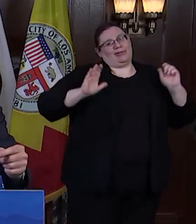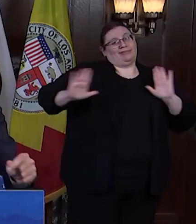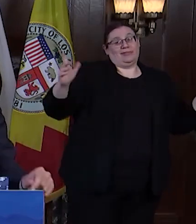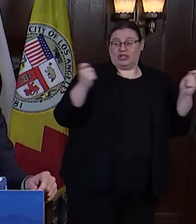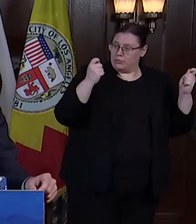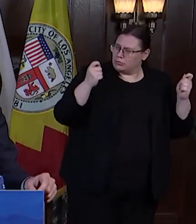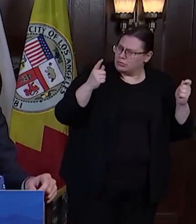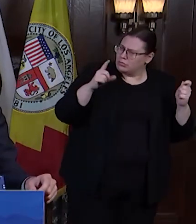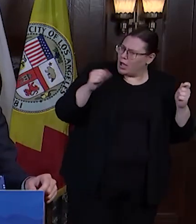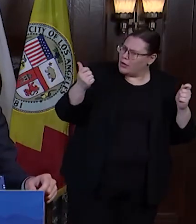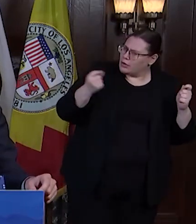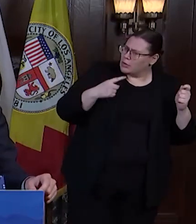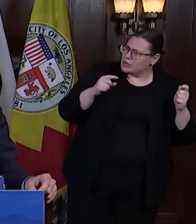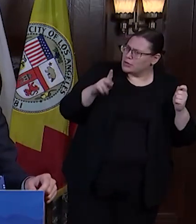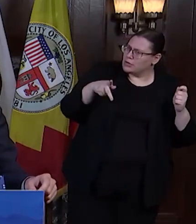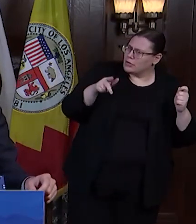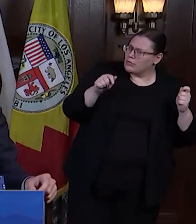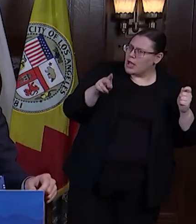Anything further on that, Patrick?